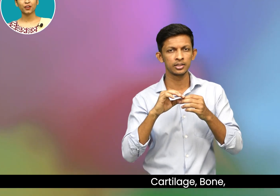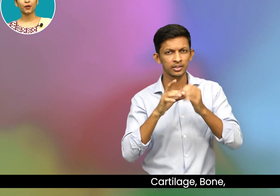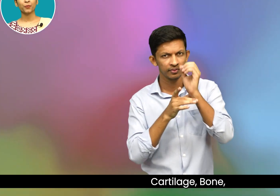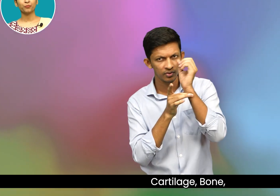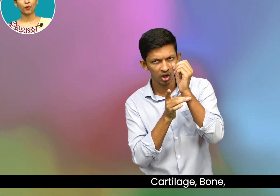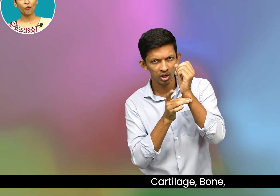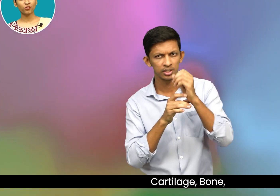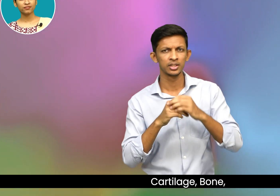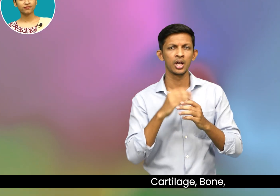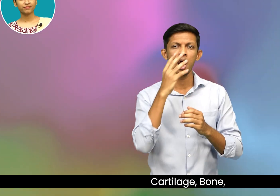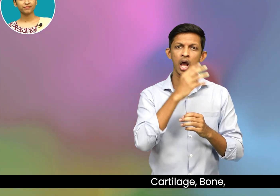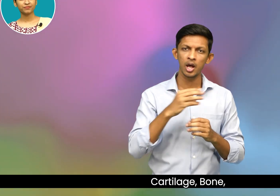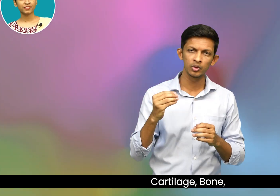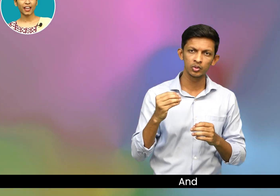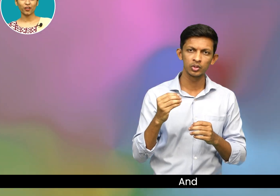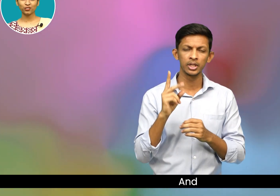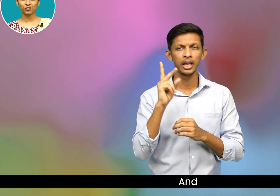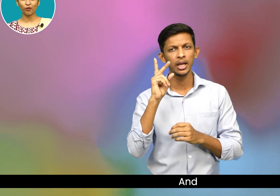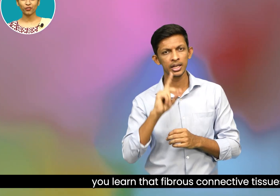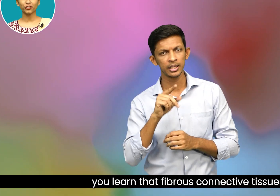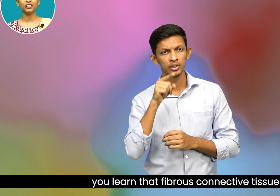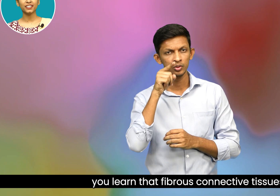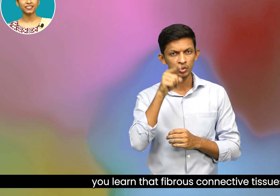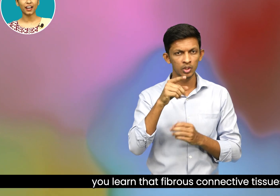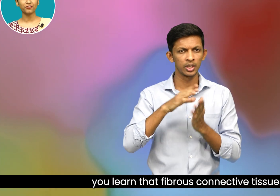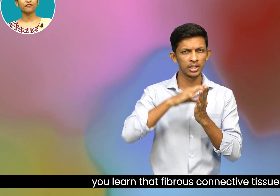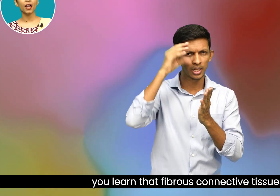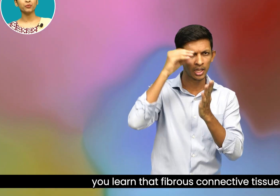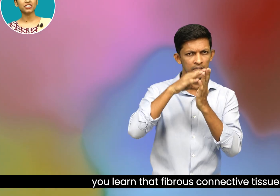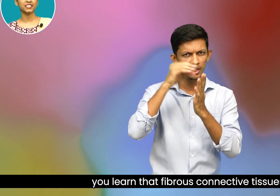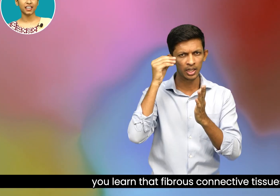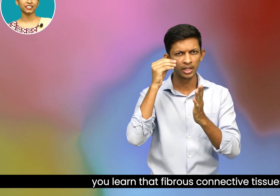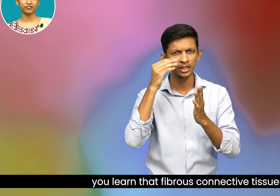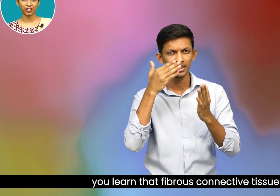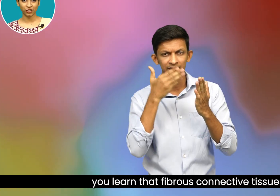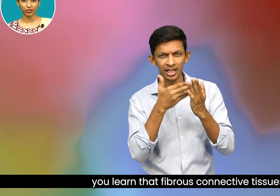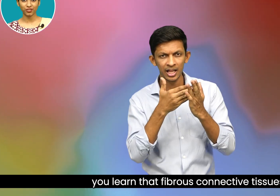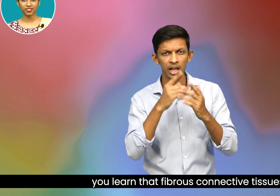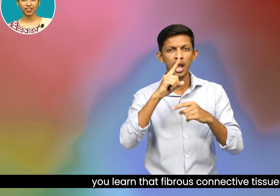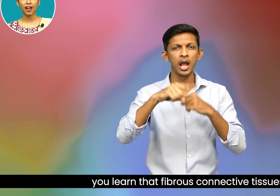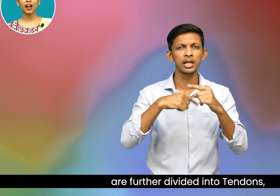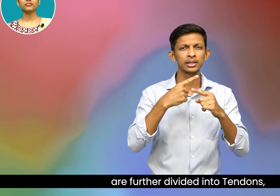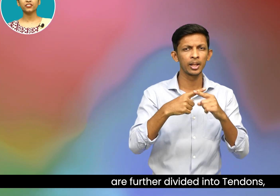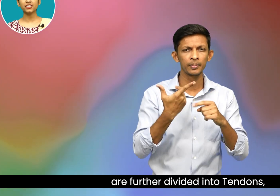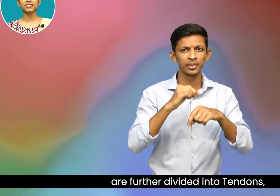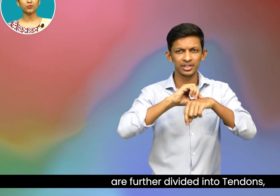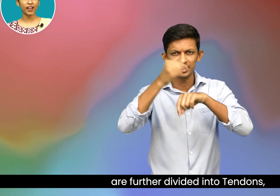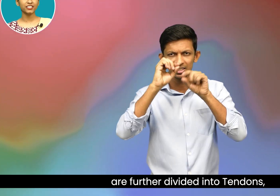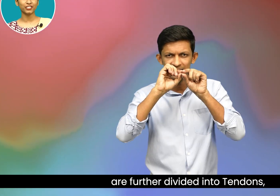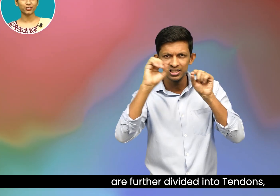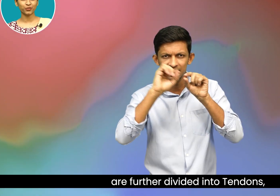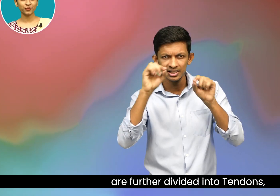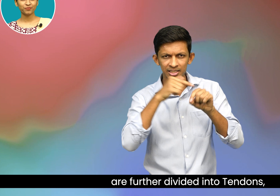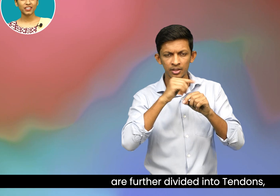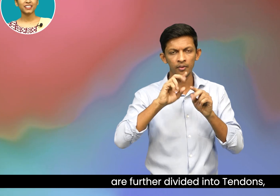cartilage, bone, and also you learn that fibrous connective tissues are further